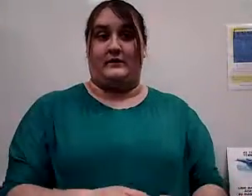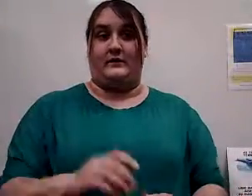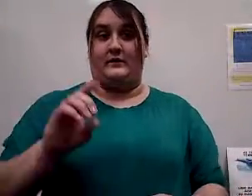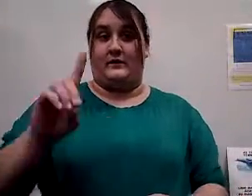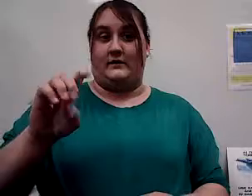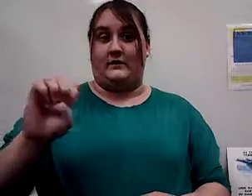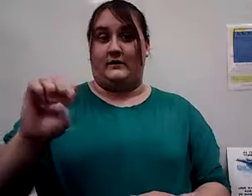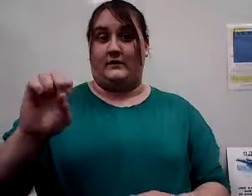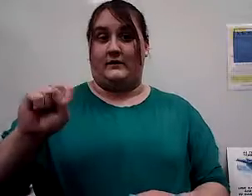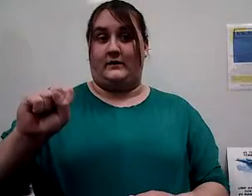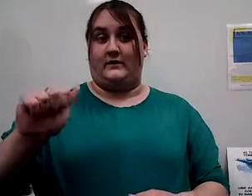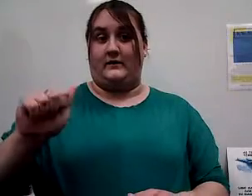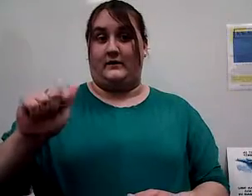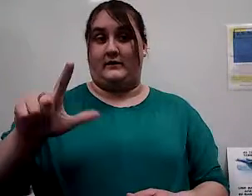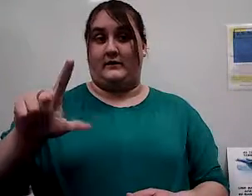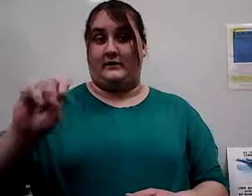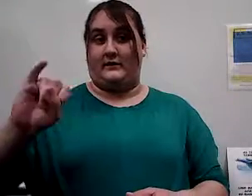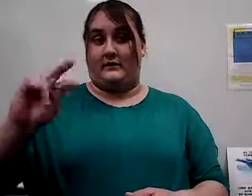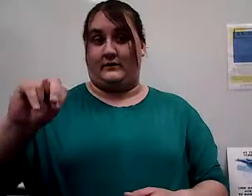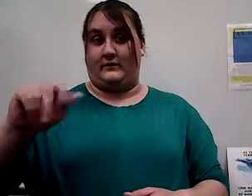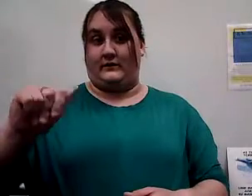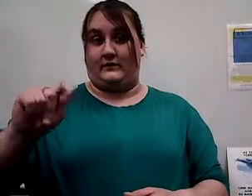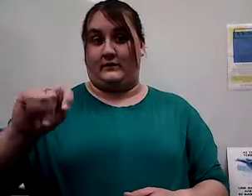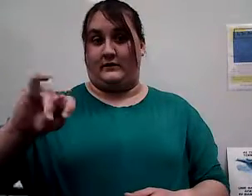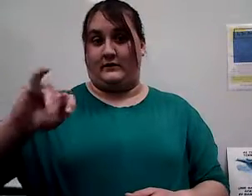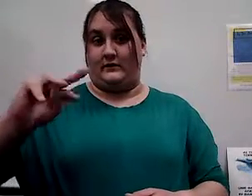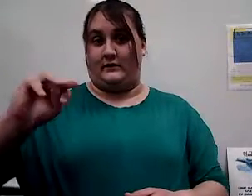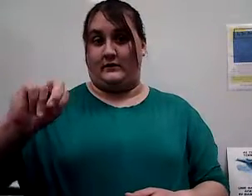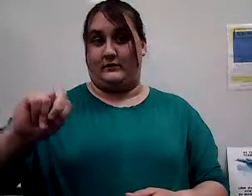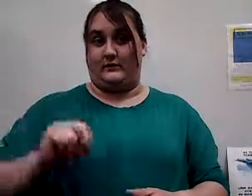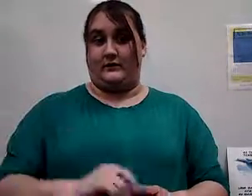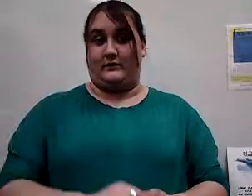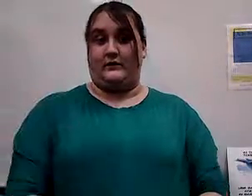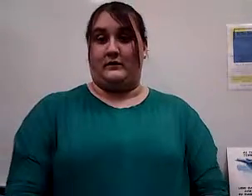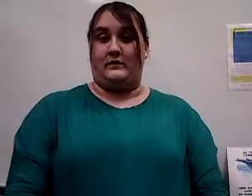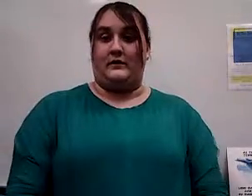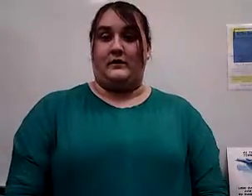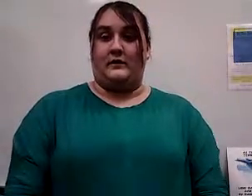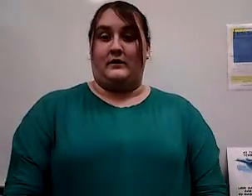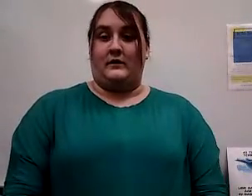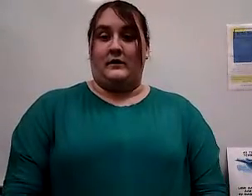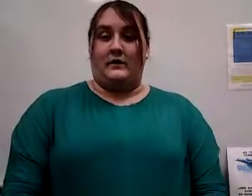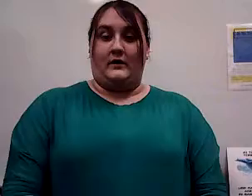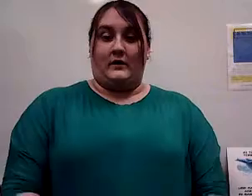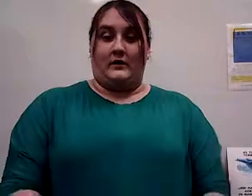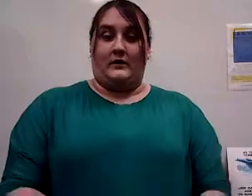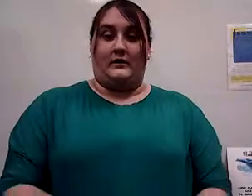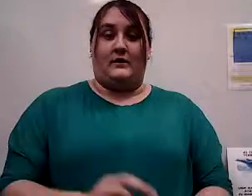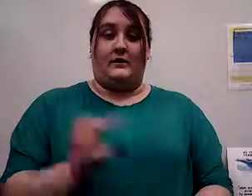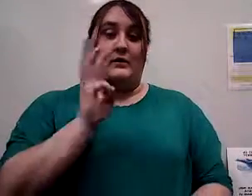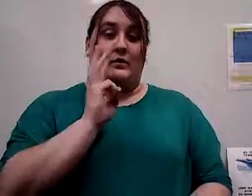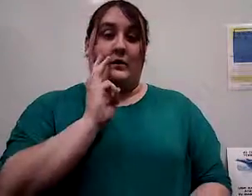Desalination. One method to use evaporation. Remember what that was? The water evaporates and the salt stays.